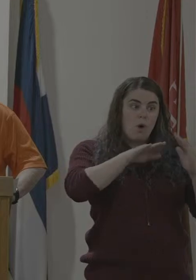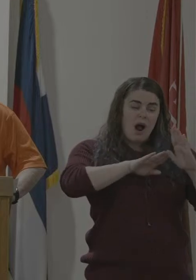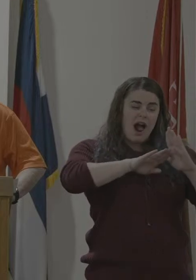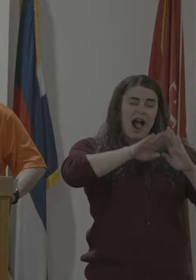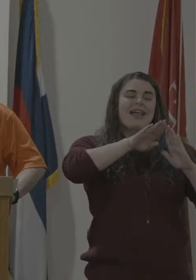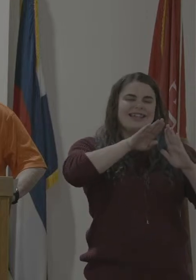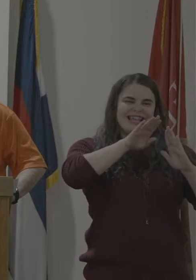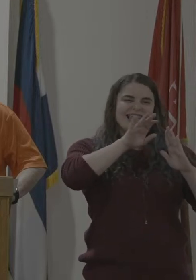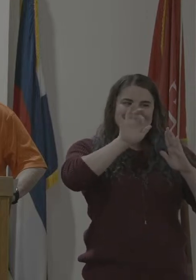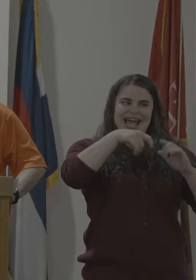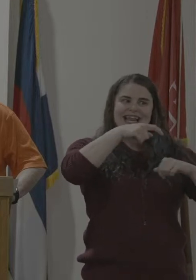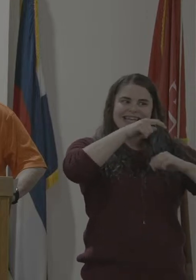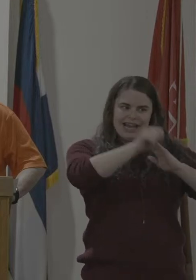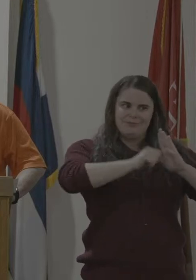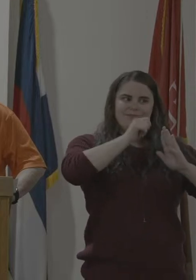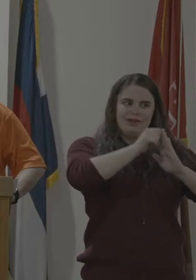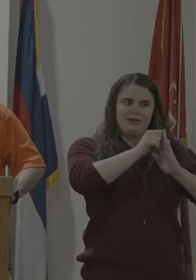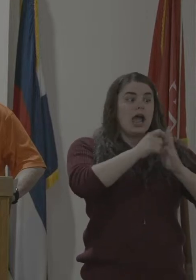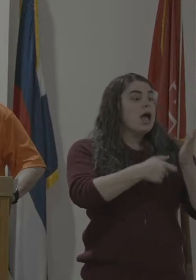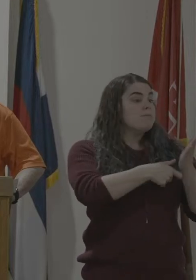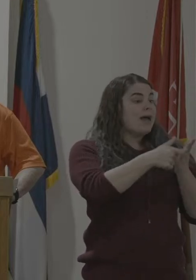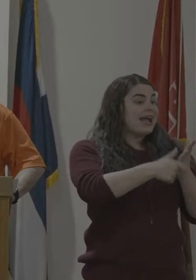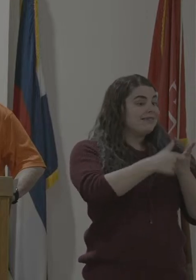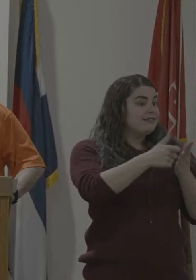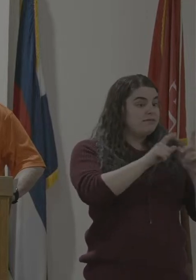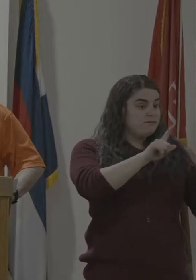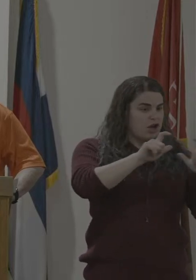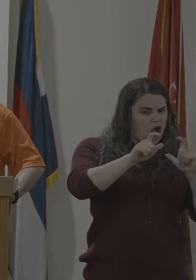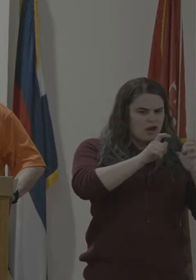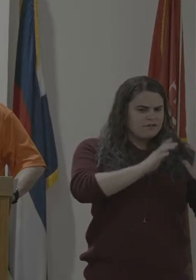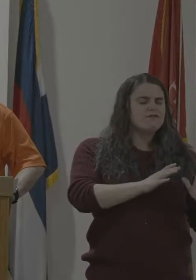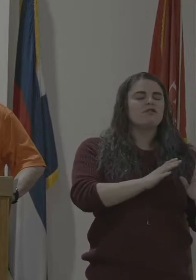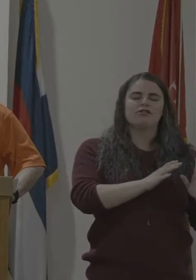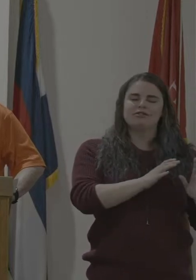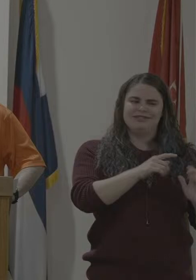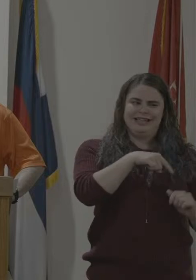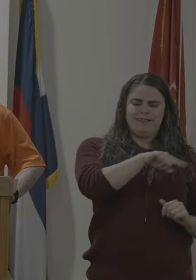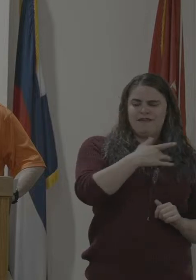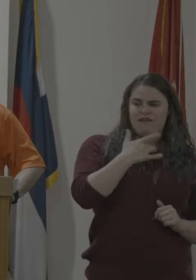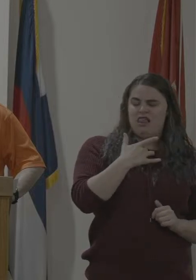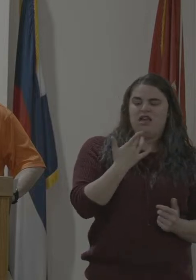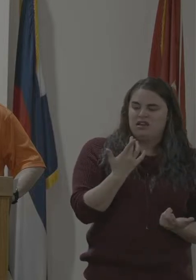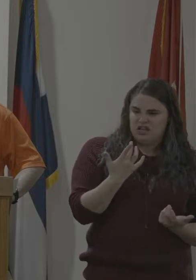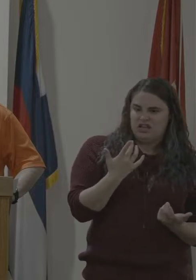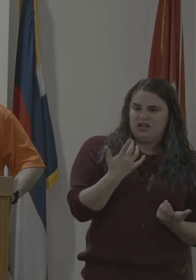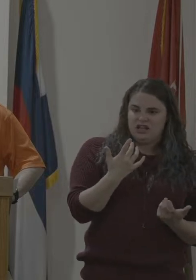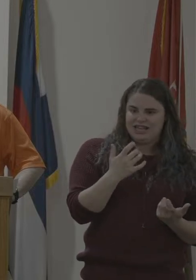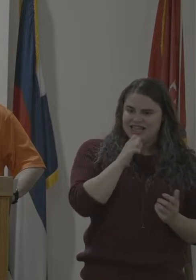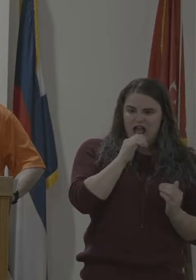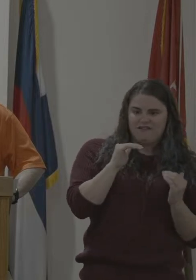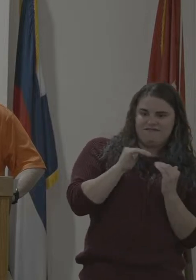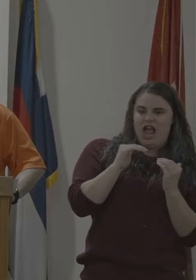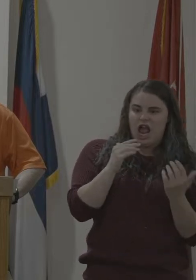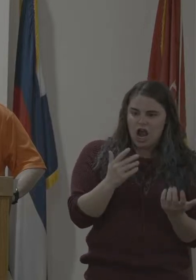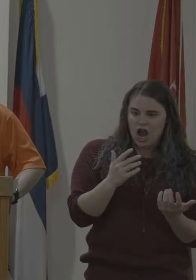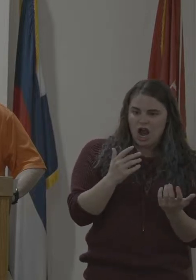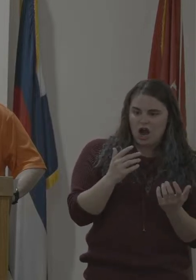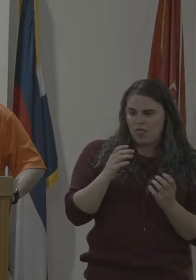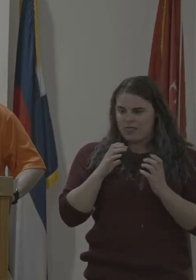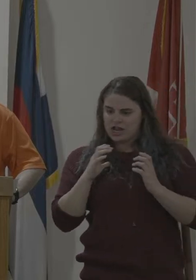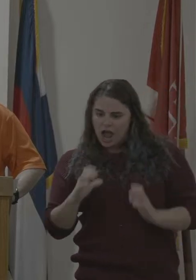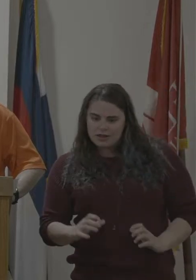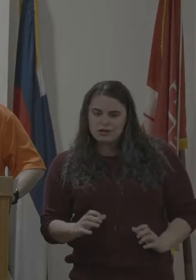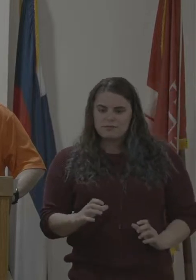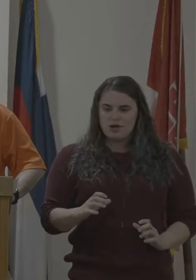by magazine photographers that felt they were being treated unfairly by their customers,